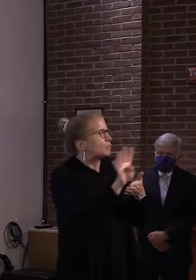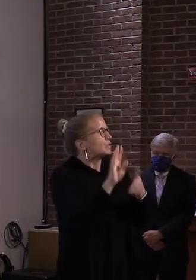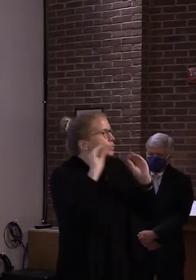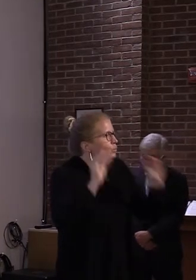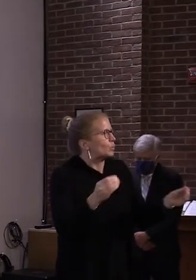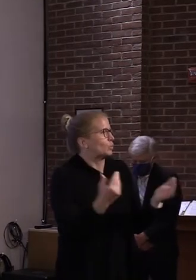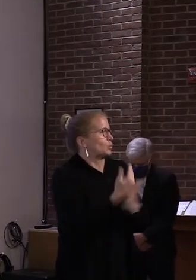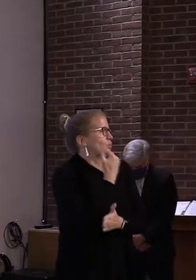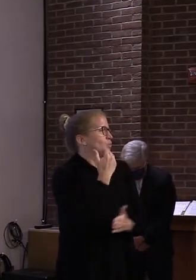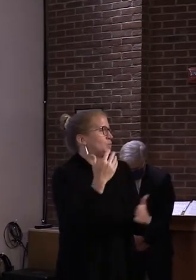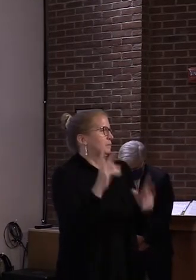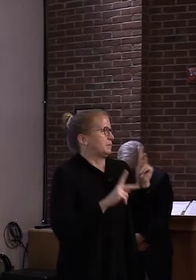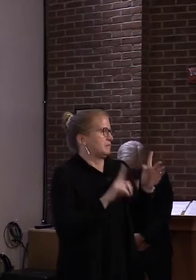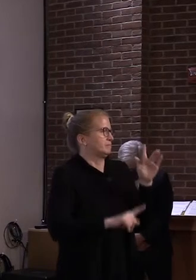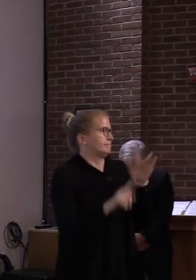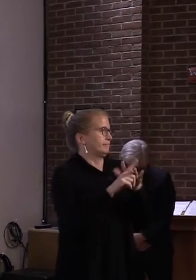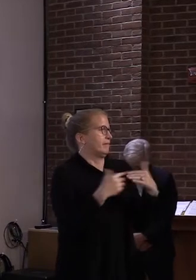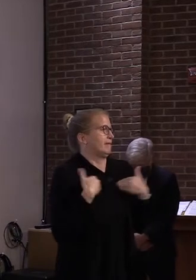from previously.